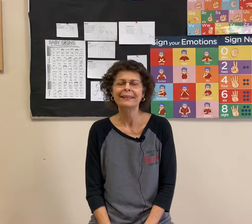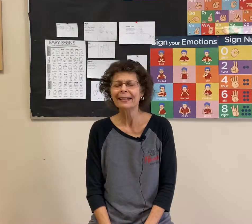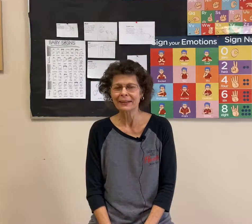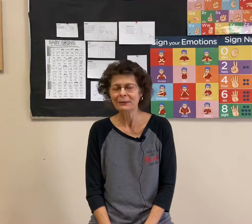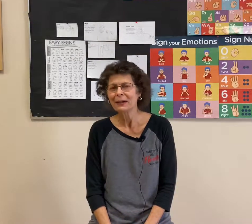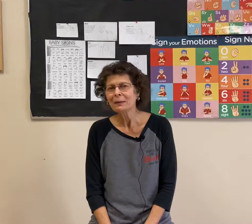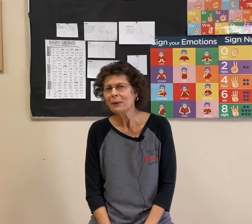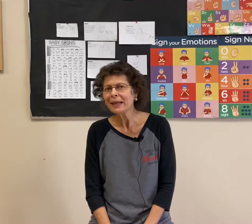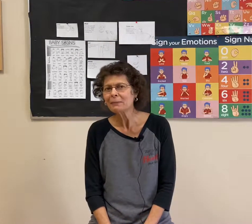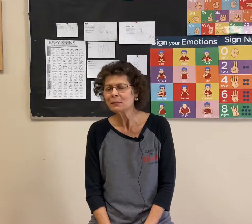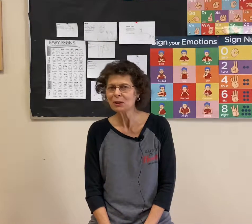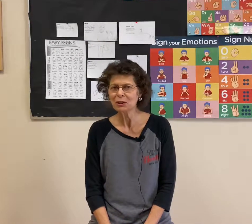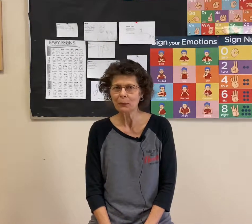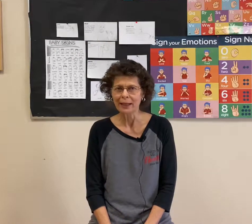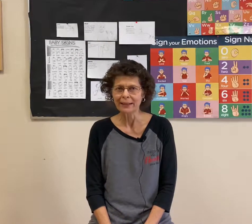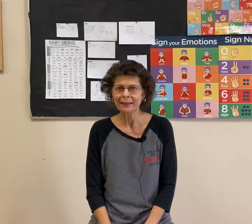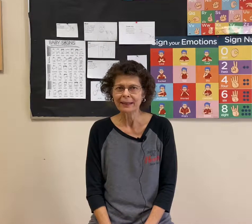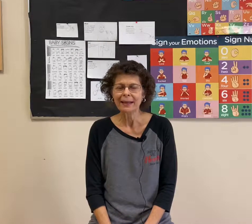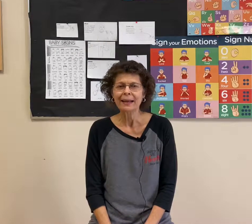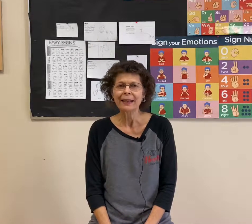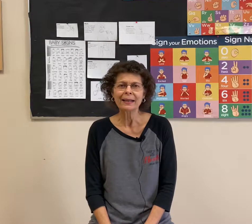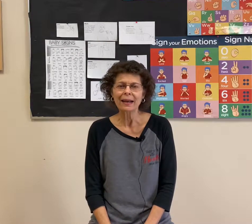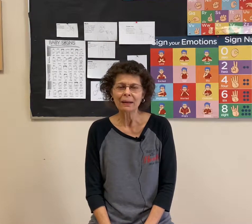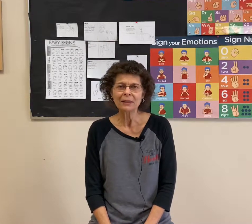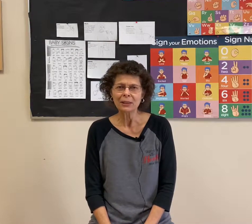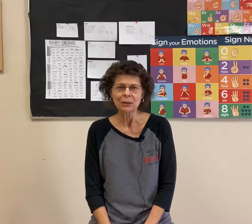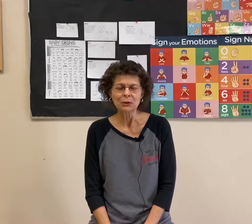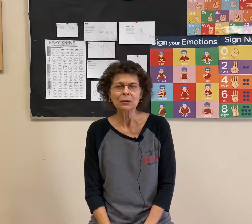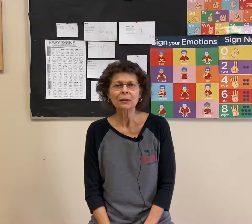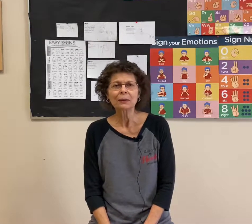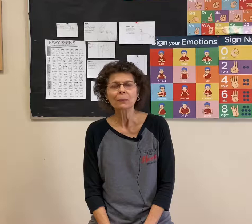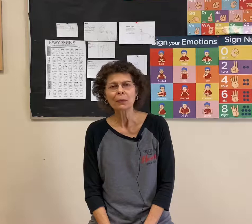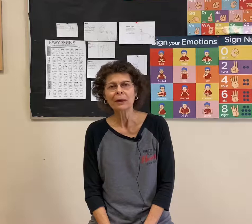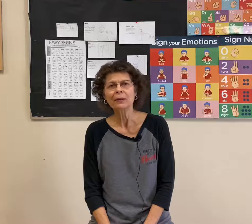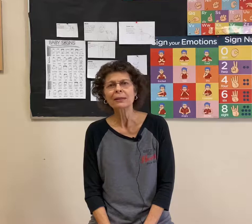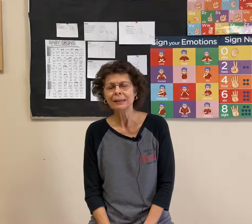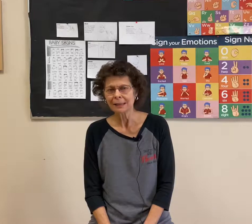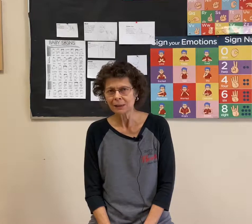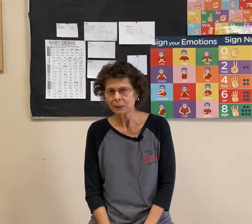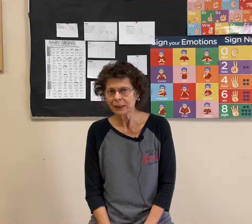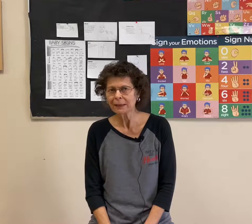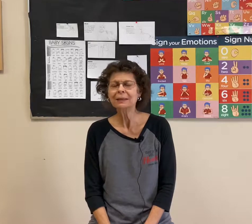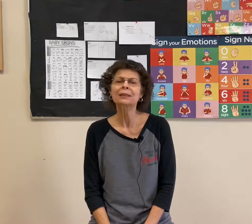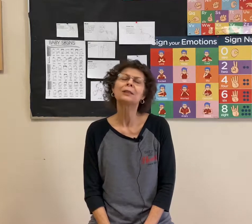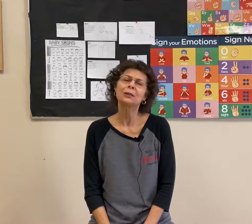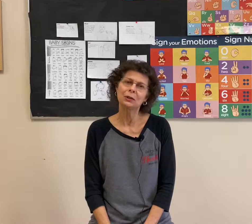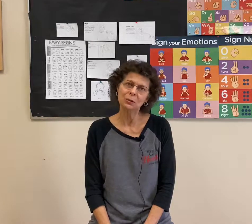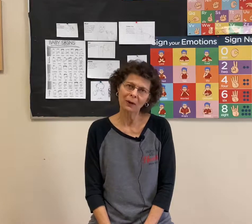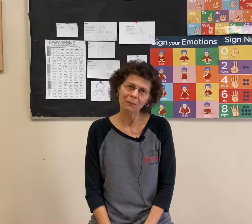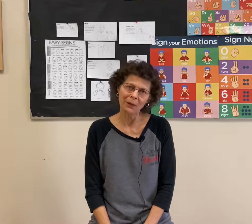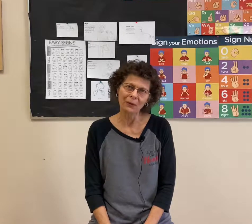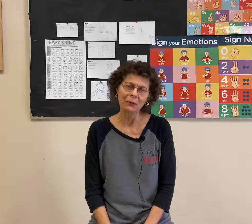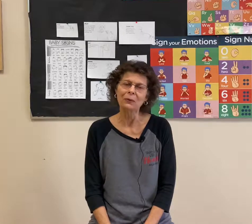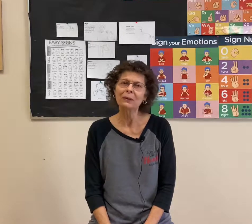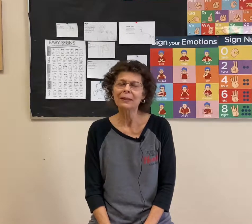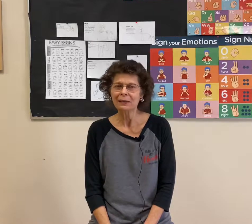Hello, my name is Miss Joanne, and I'm a teacher with 6 weeks to 12-month-old